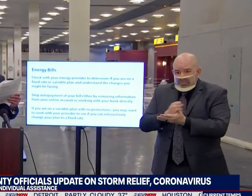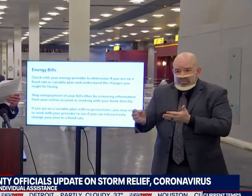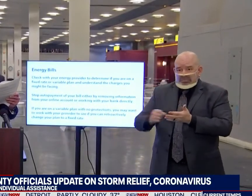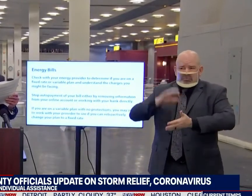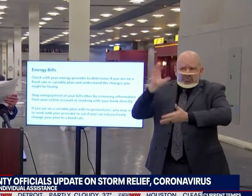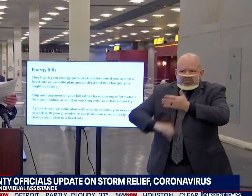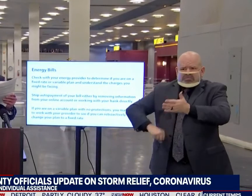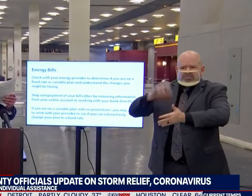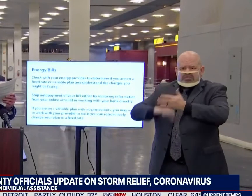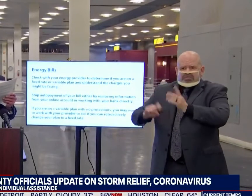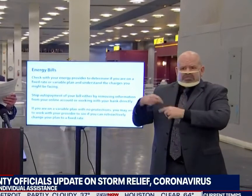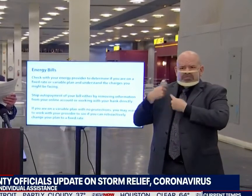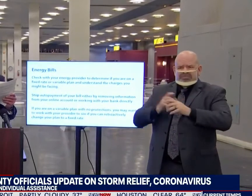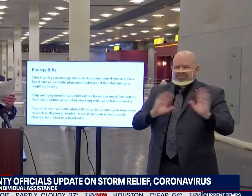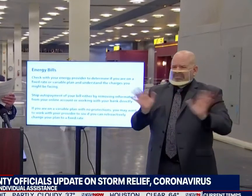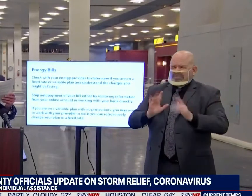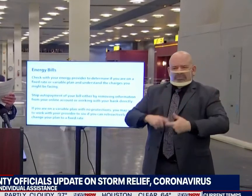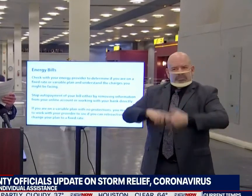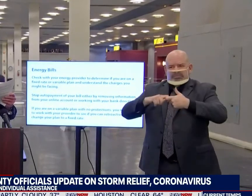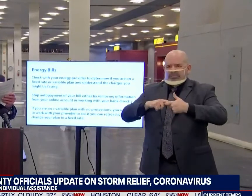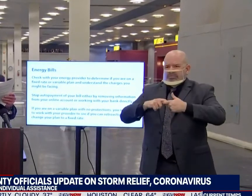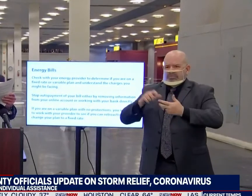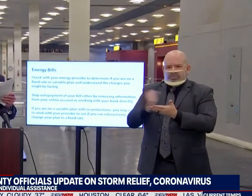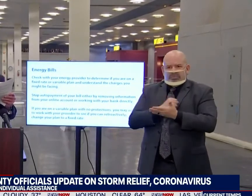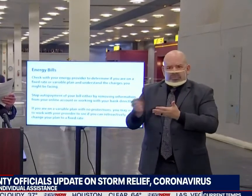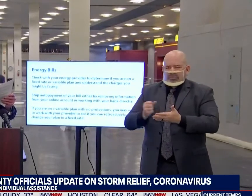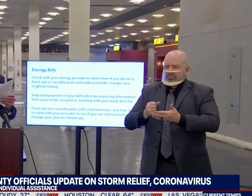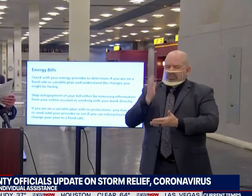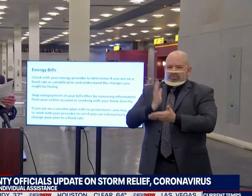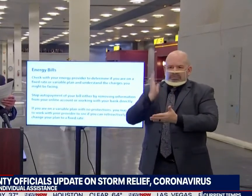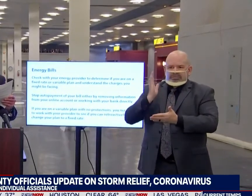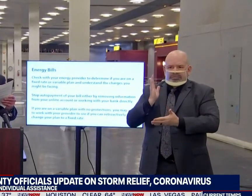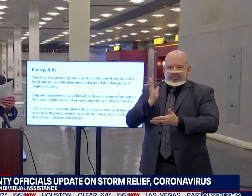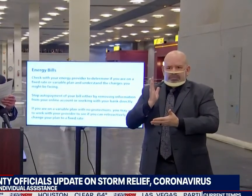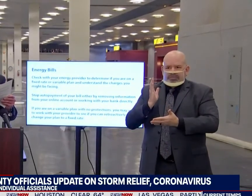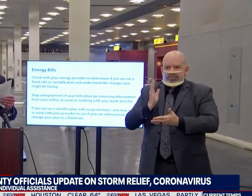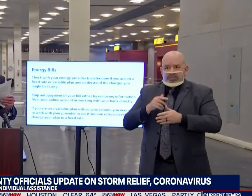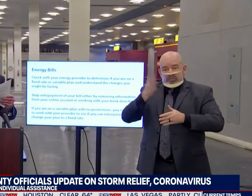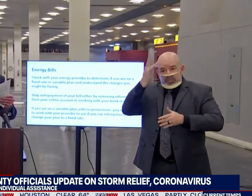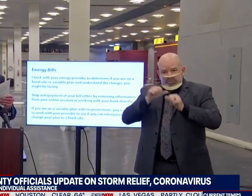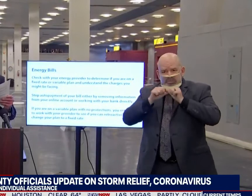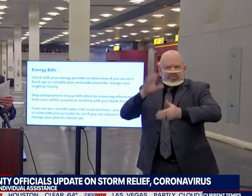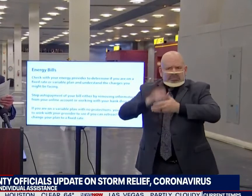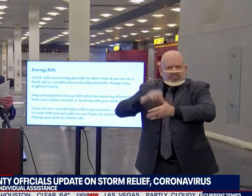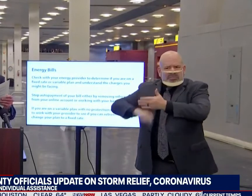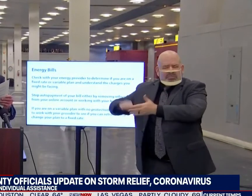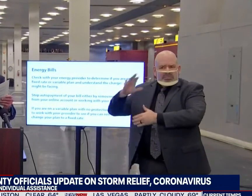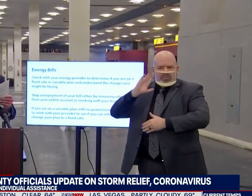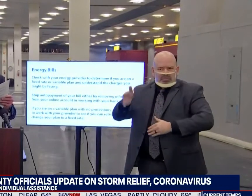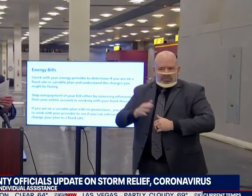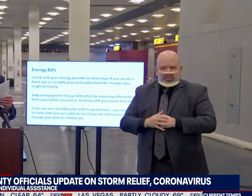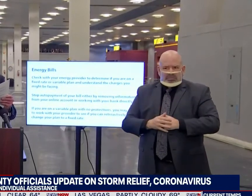immediately. Stop. If they haven't already hit your account, stop them from hitting it. Um,